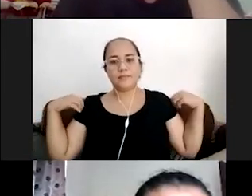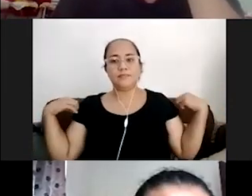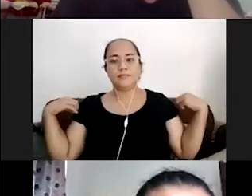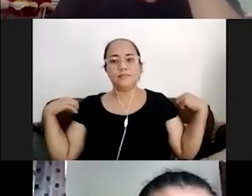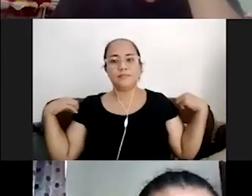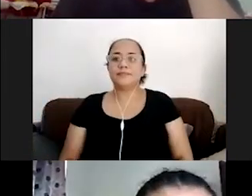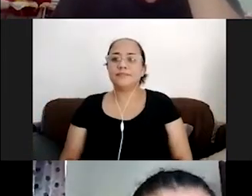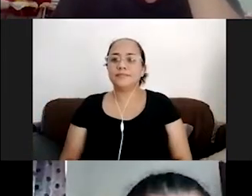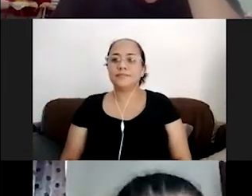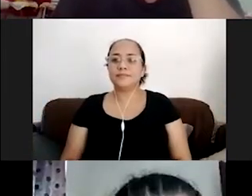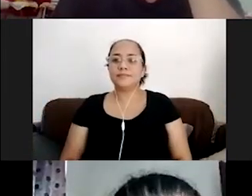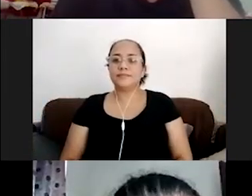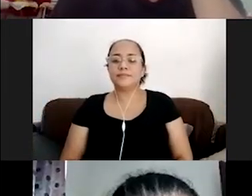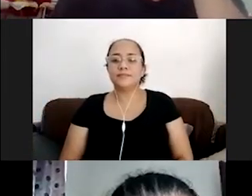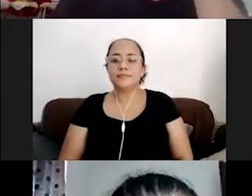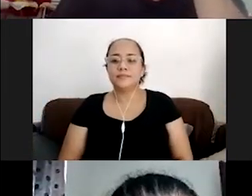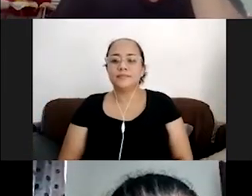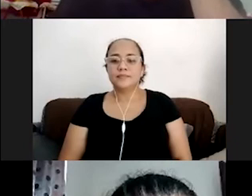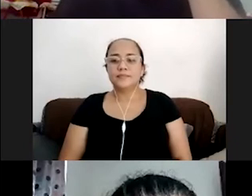Is that clear? Meng has her hand up.